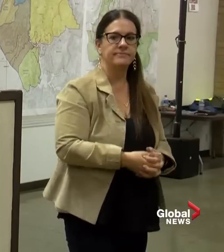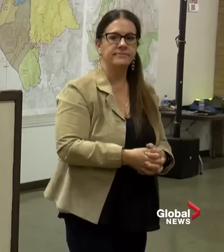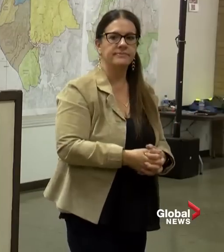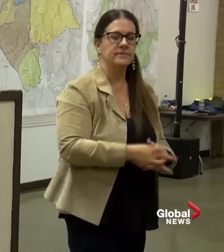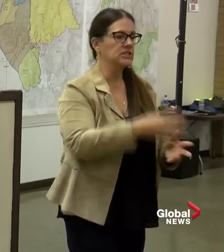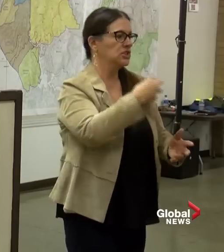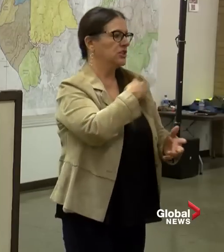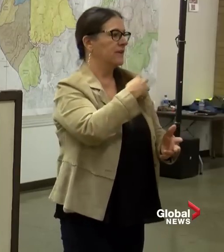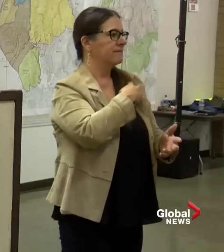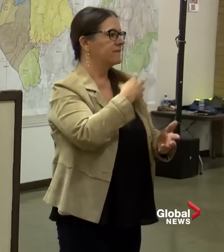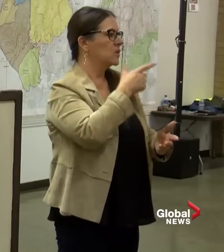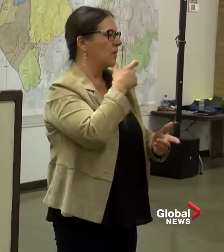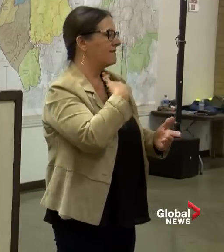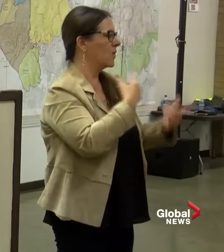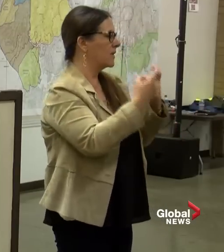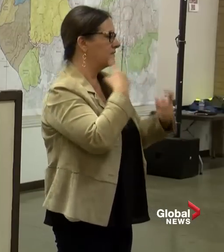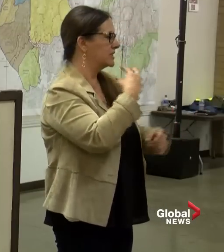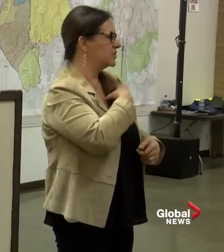Sheriff Corey Honey.